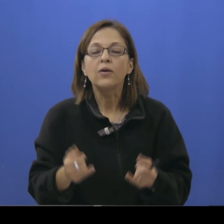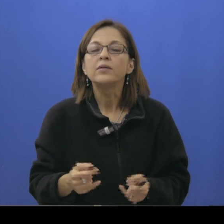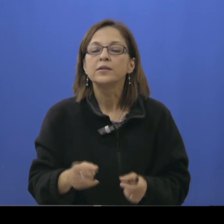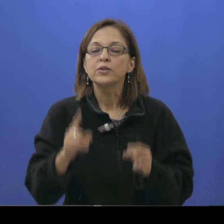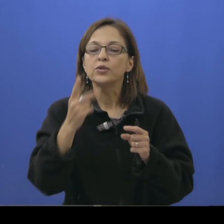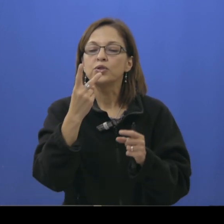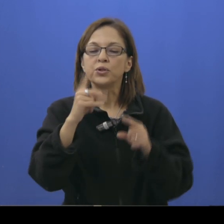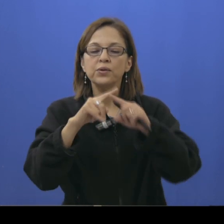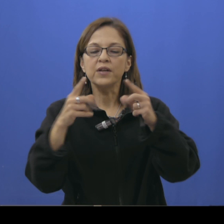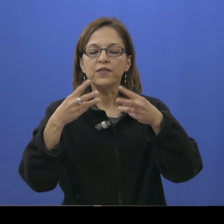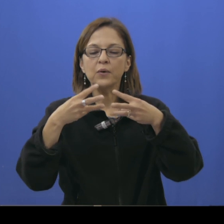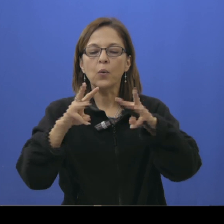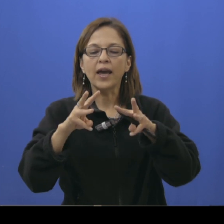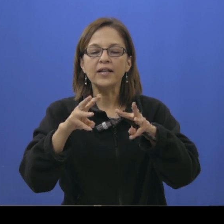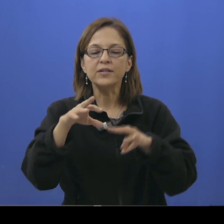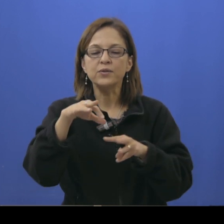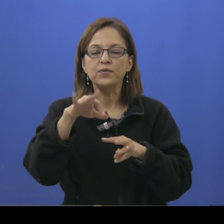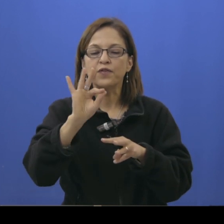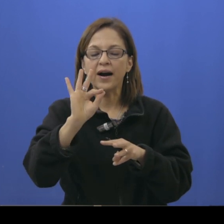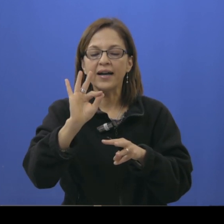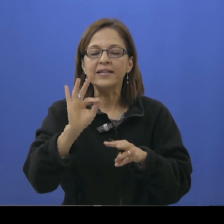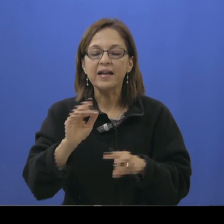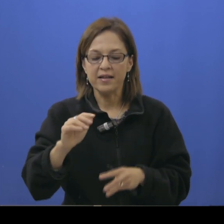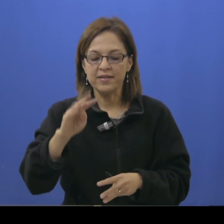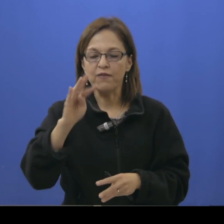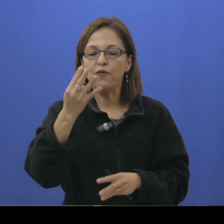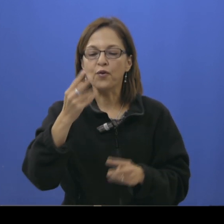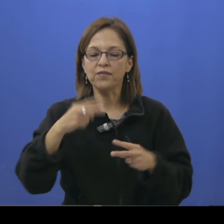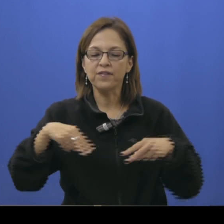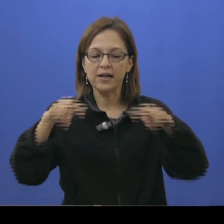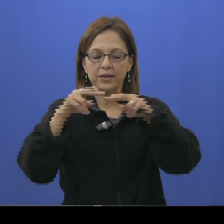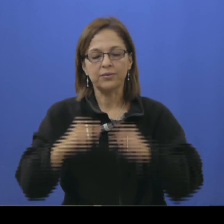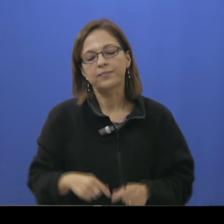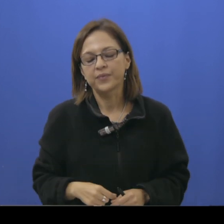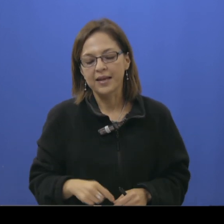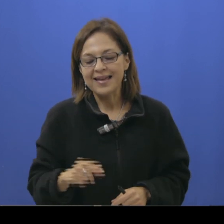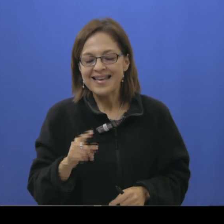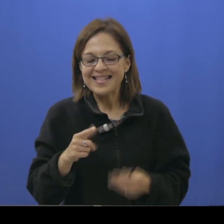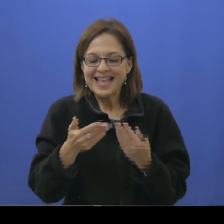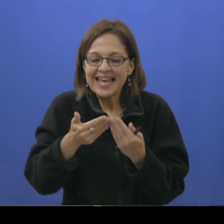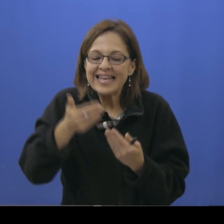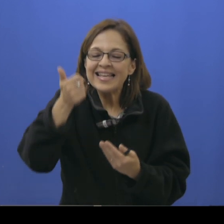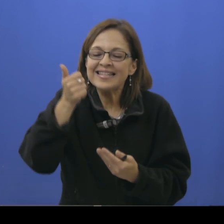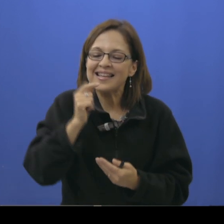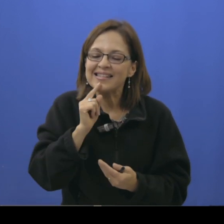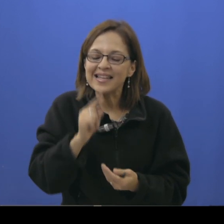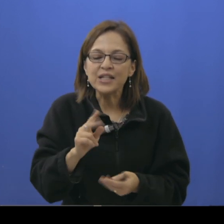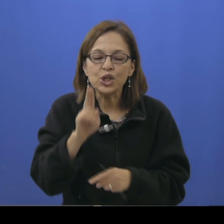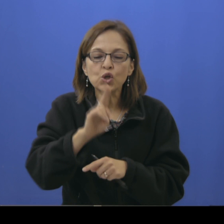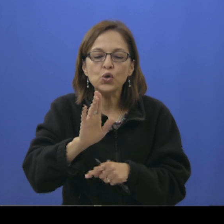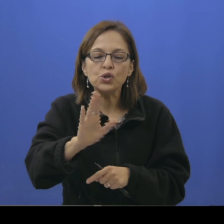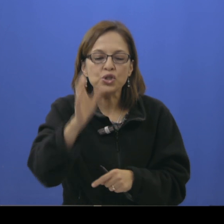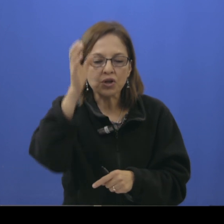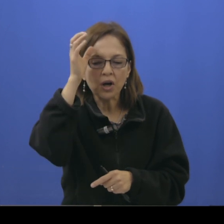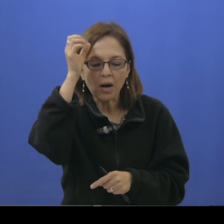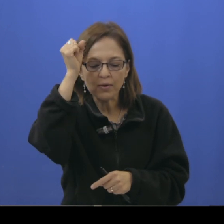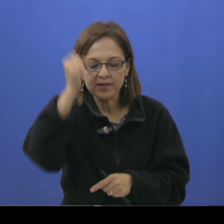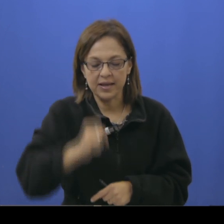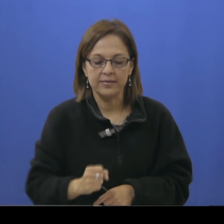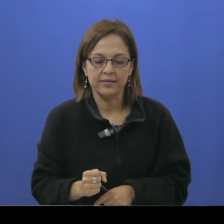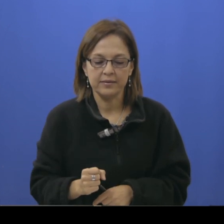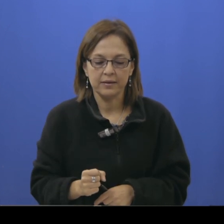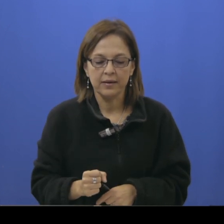Now, 2 different ways to find the fourth value. The easiest is use your